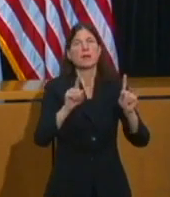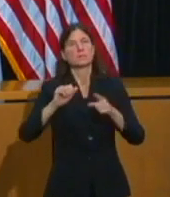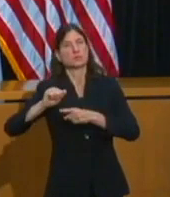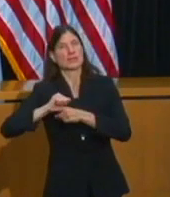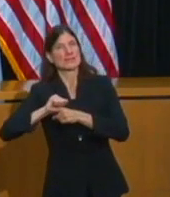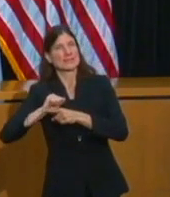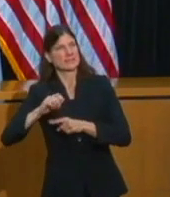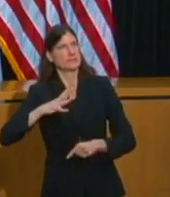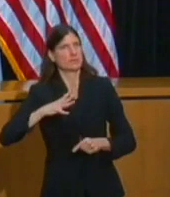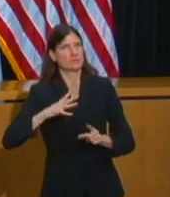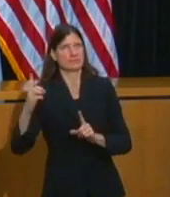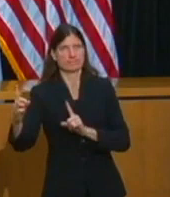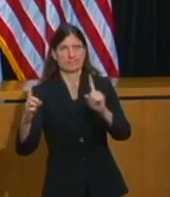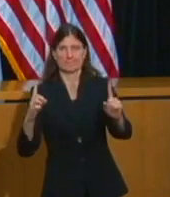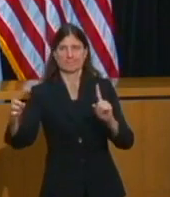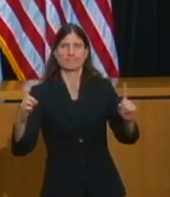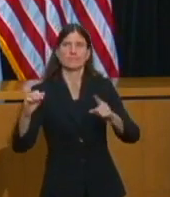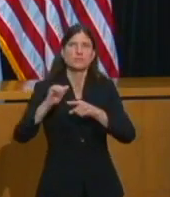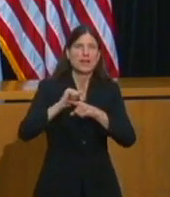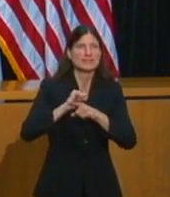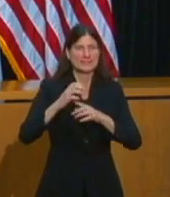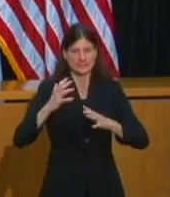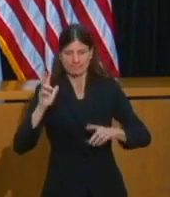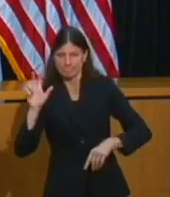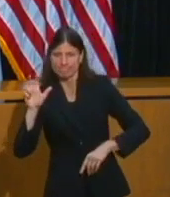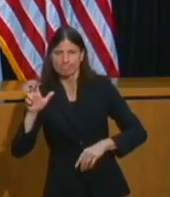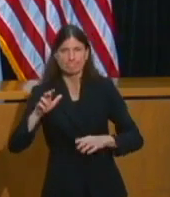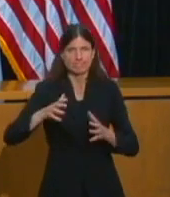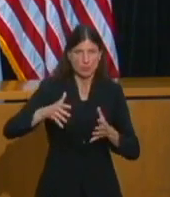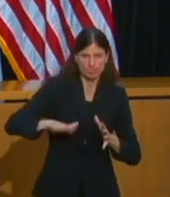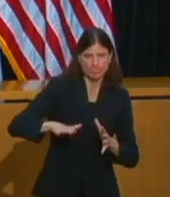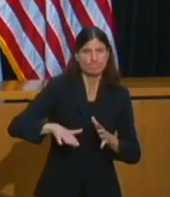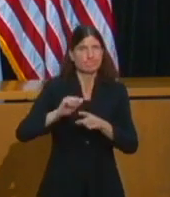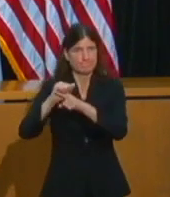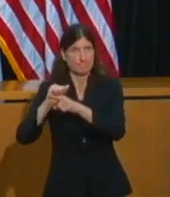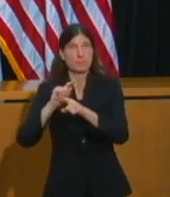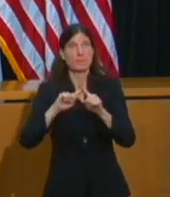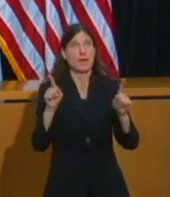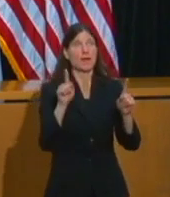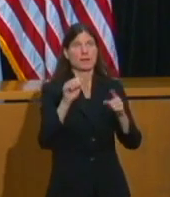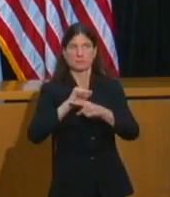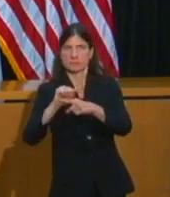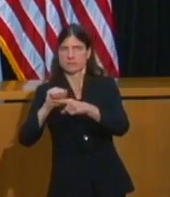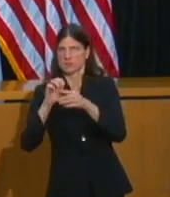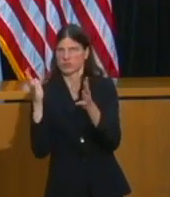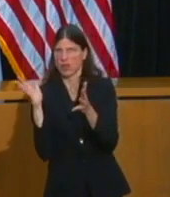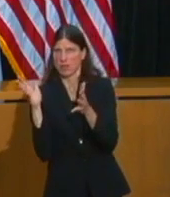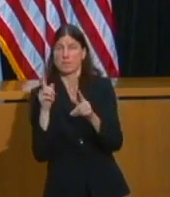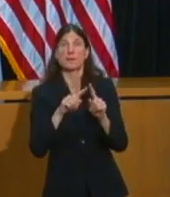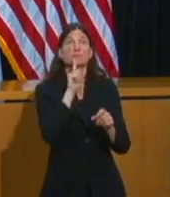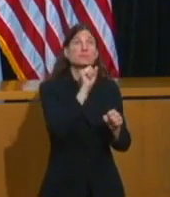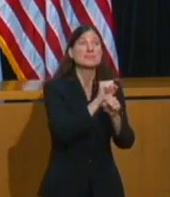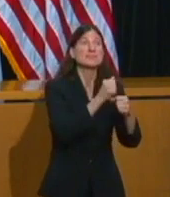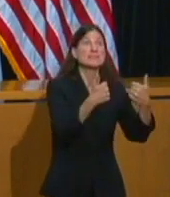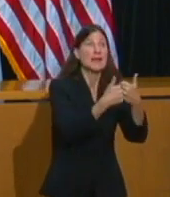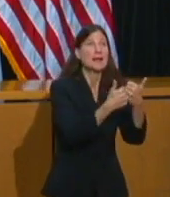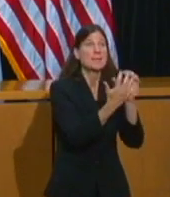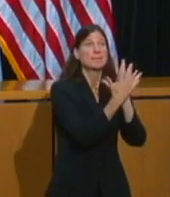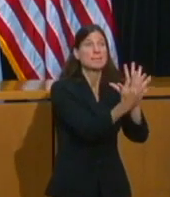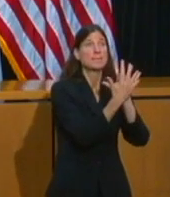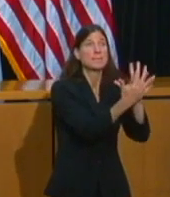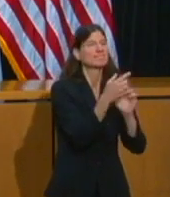must limit activities to no contact drills and practices. for indoor sports and athletic